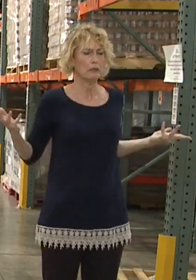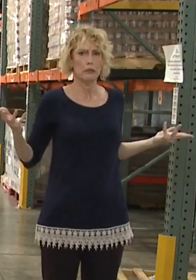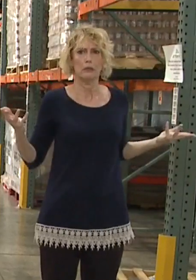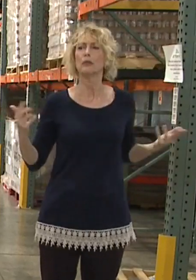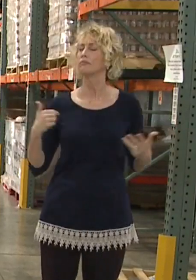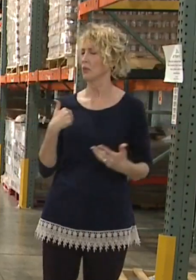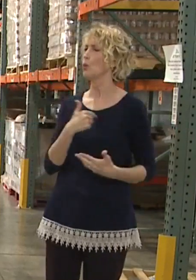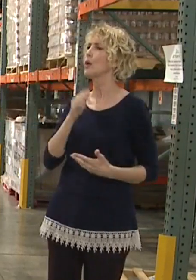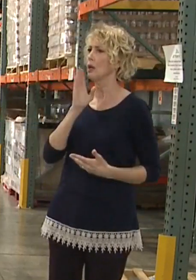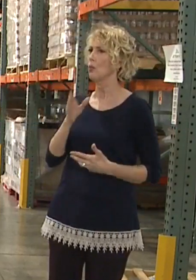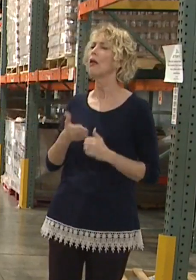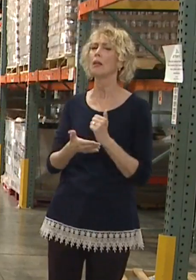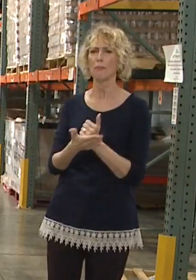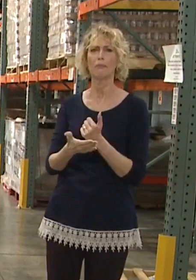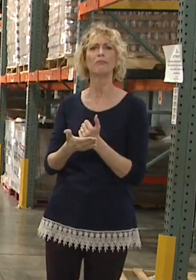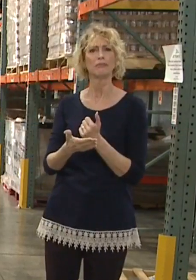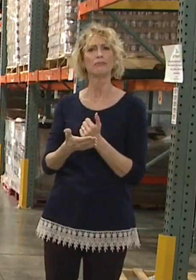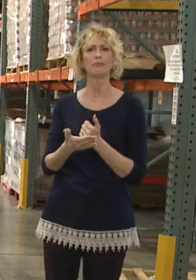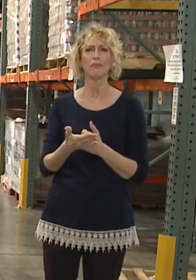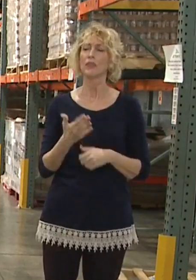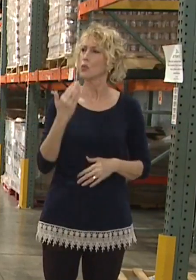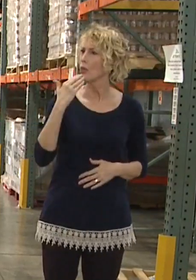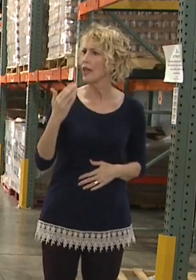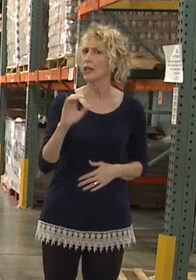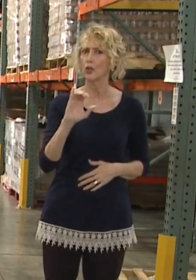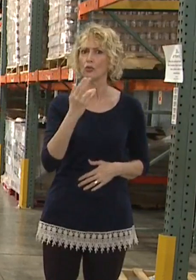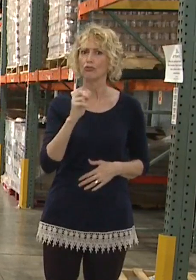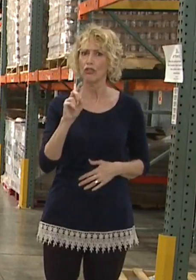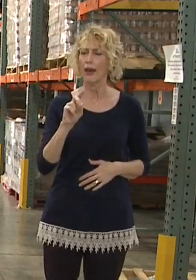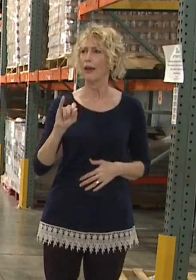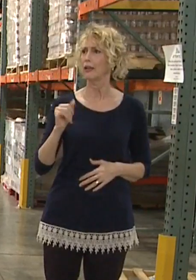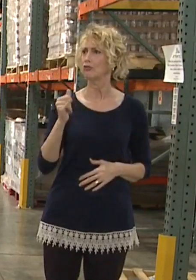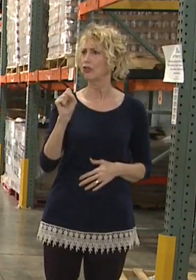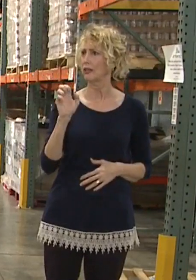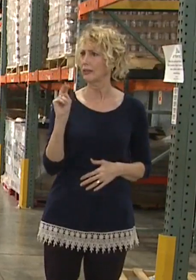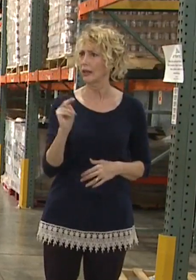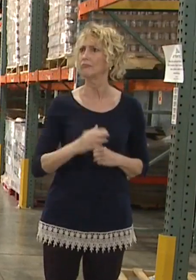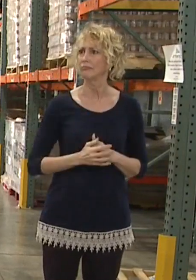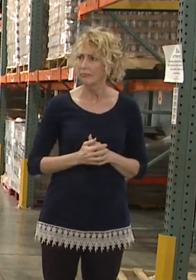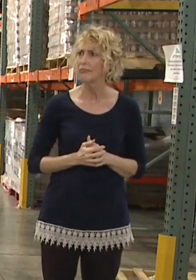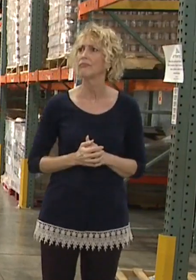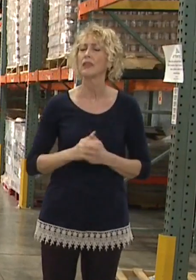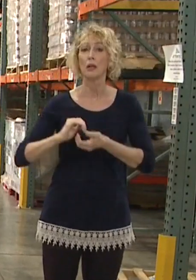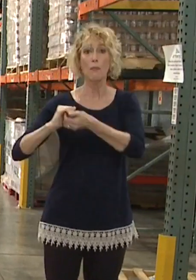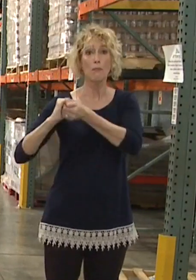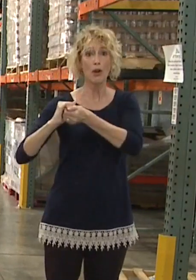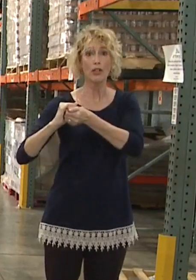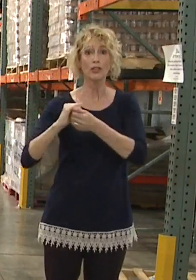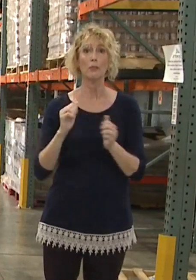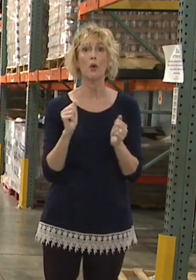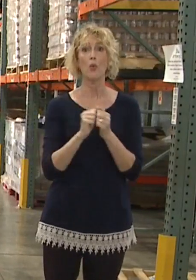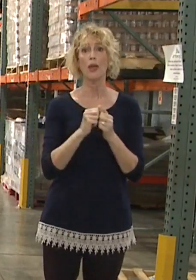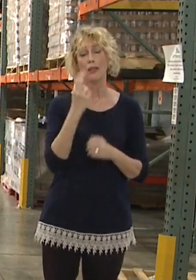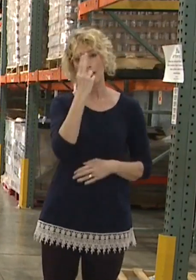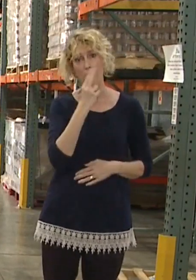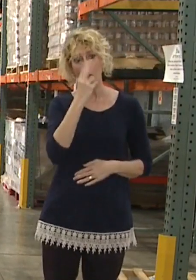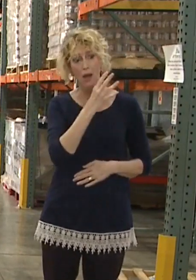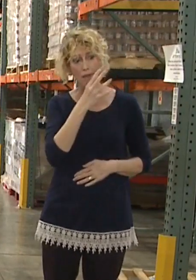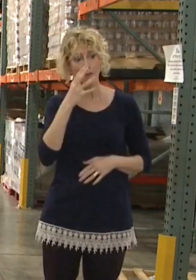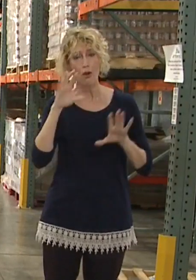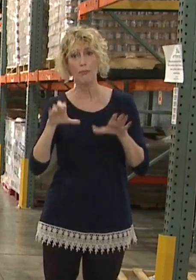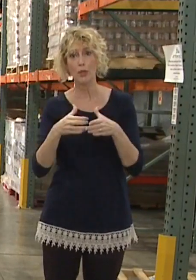make it happen. So I thank you. I thank you, Chad. I thank you, Jason, Brian. We've had a new partnership with the Hawaii Farm Bureau,